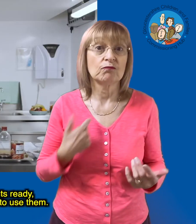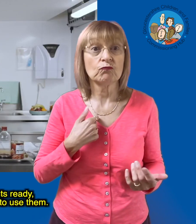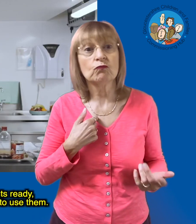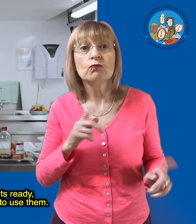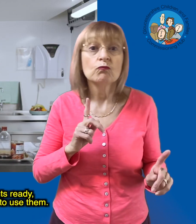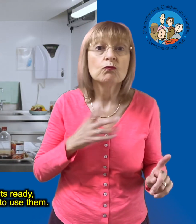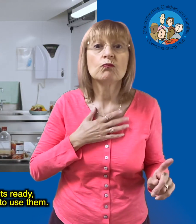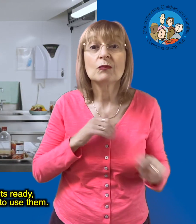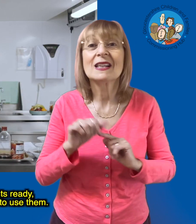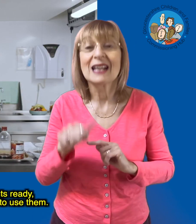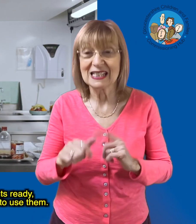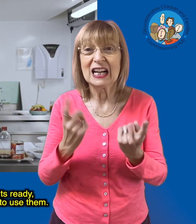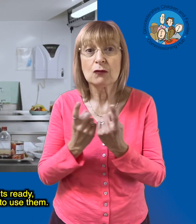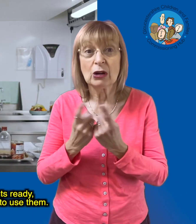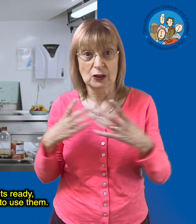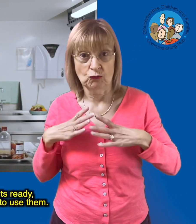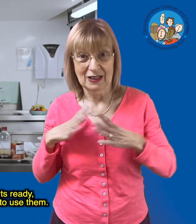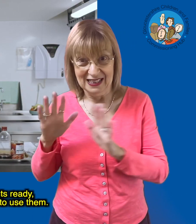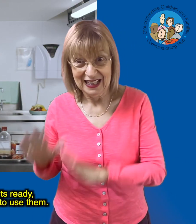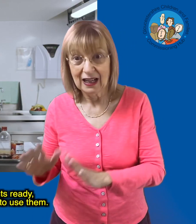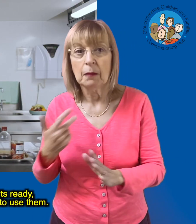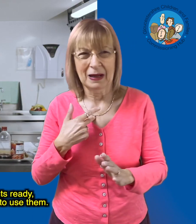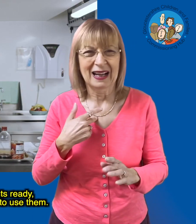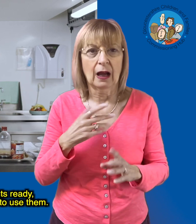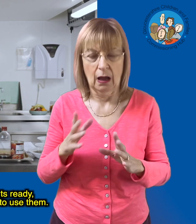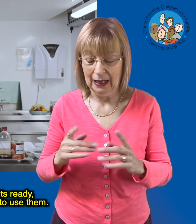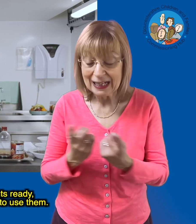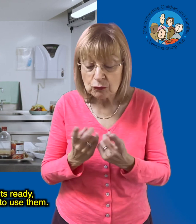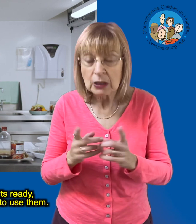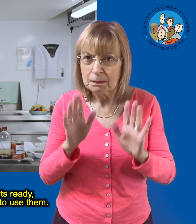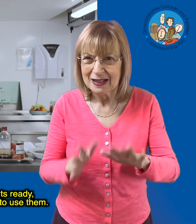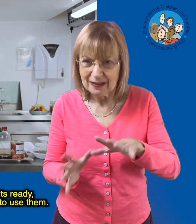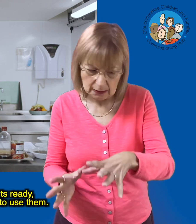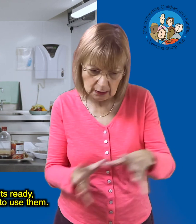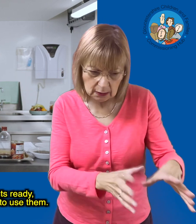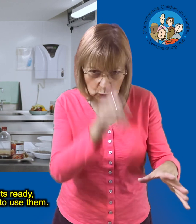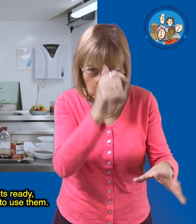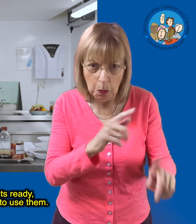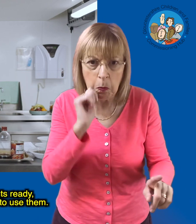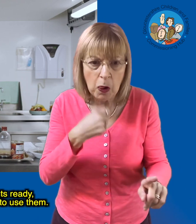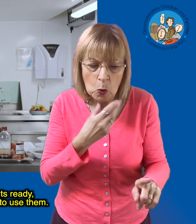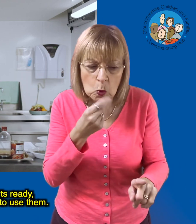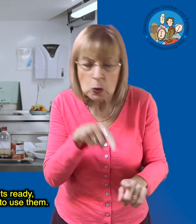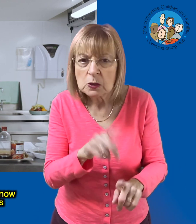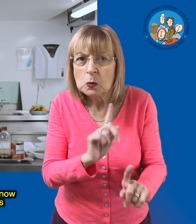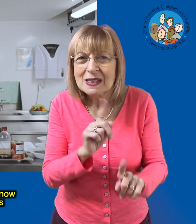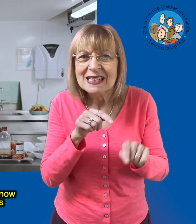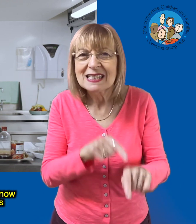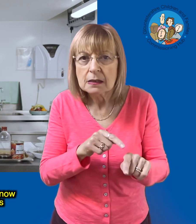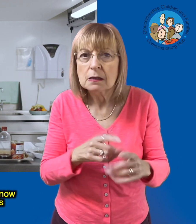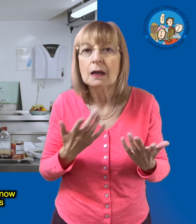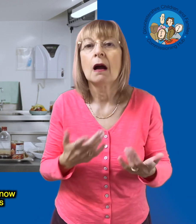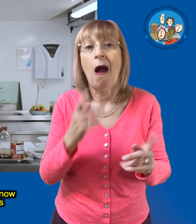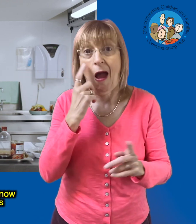So what I like to do is, when I've got my ingredients ready, I like to put all my ingredients in order I'm going to use them. So